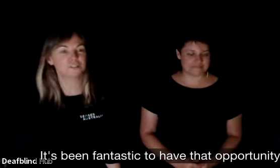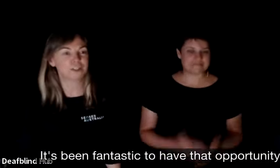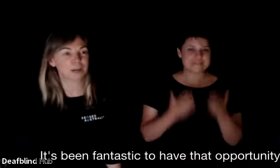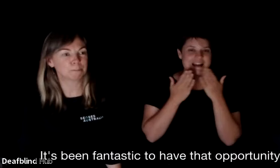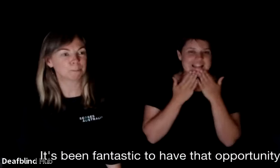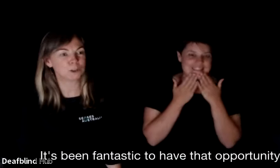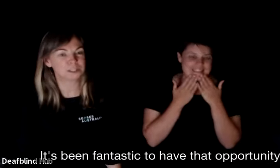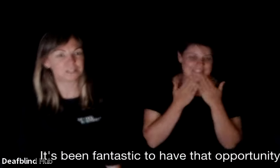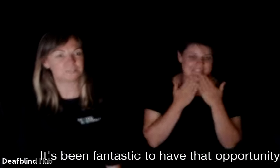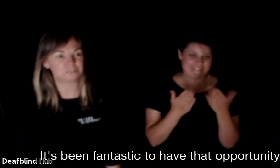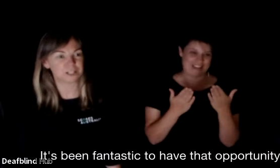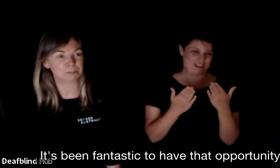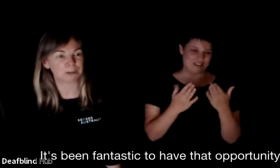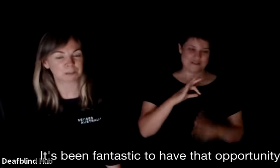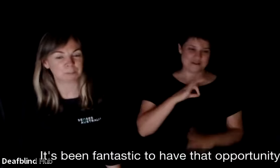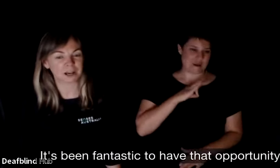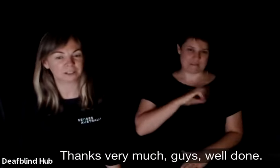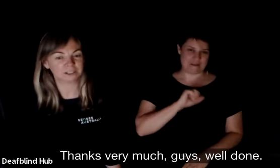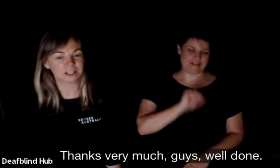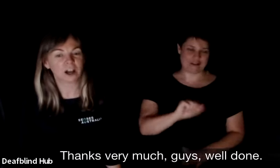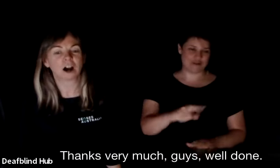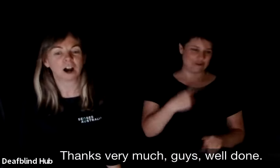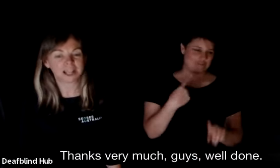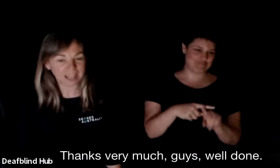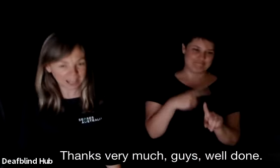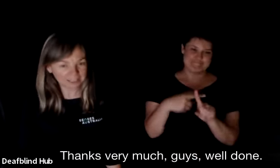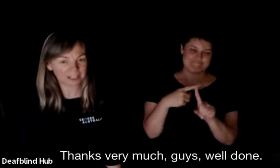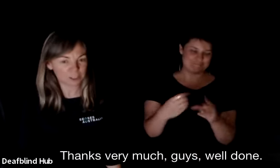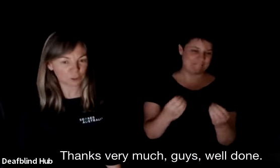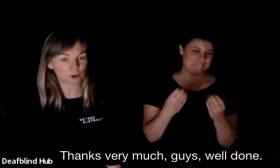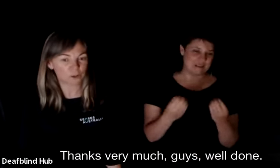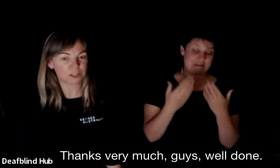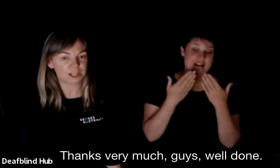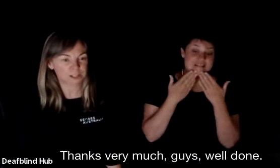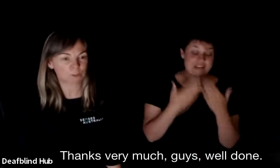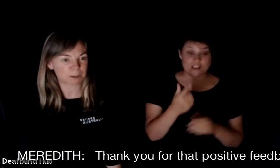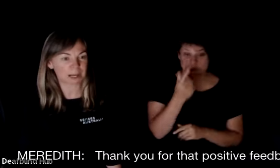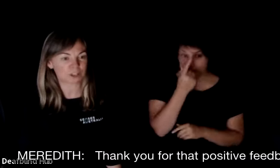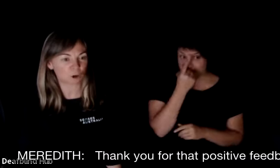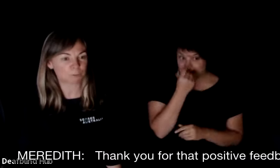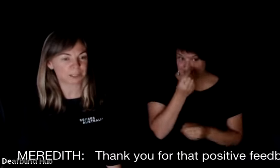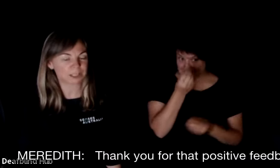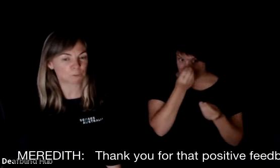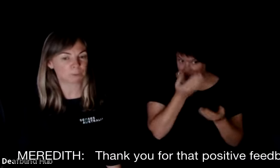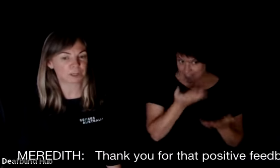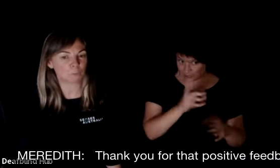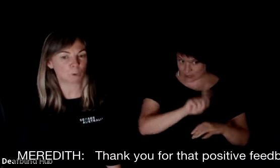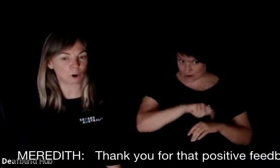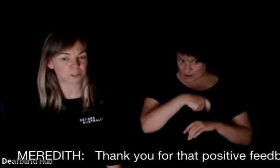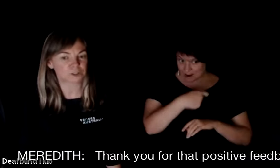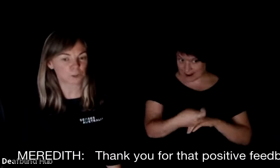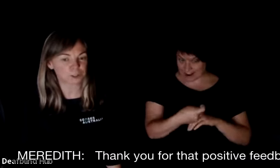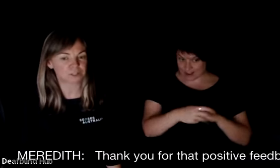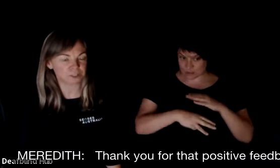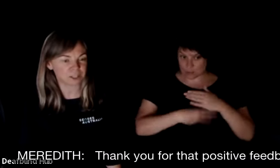Thank you for that positive feedback, Paola. I can let you know the next webinar topic will be